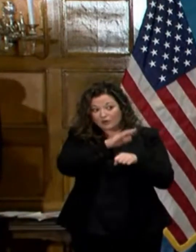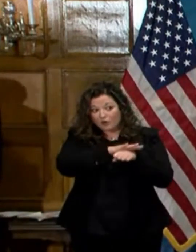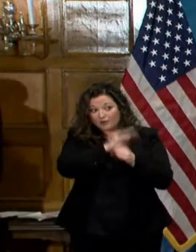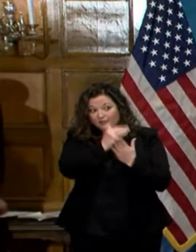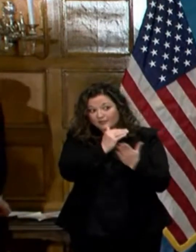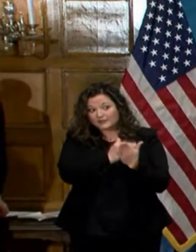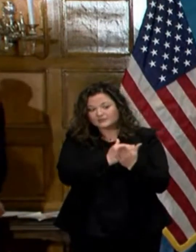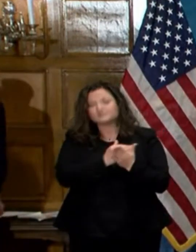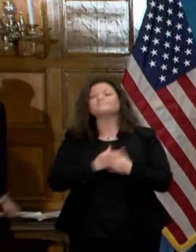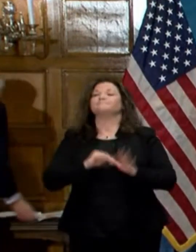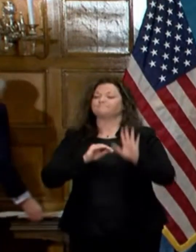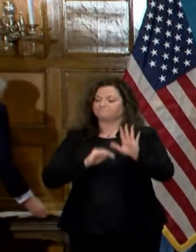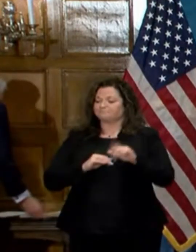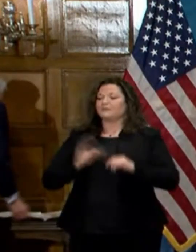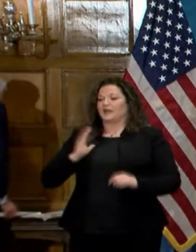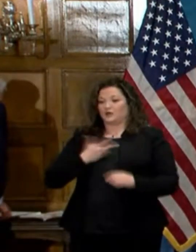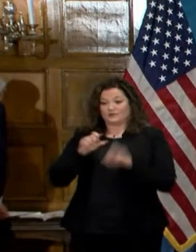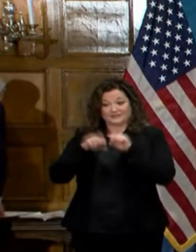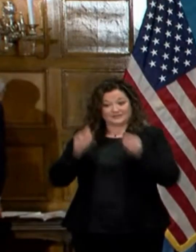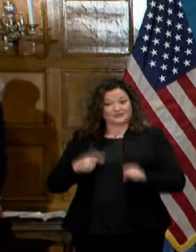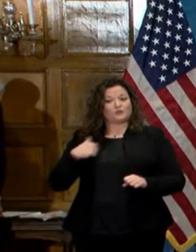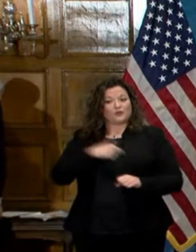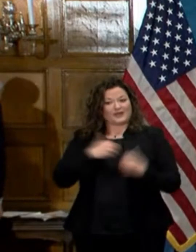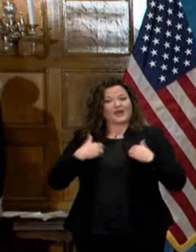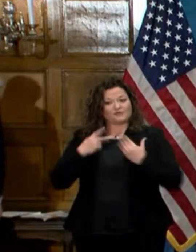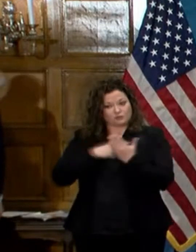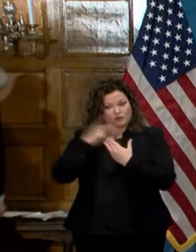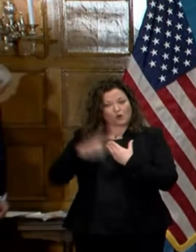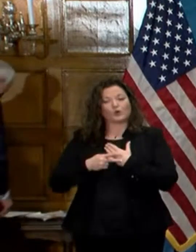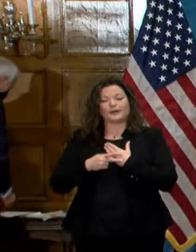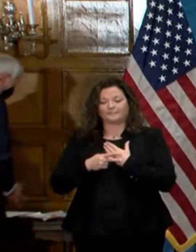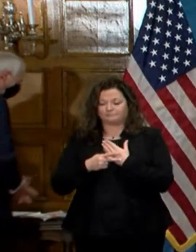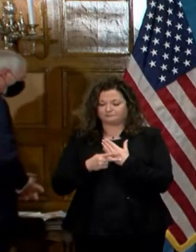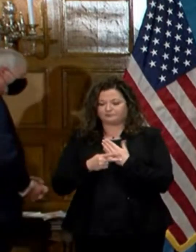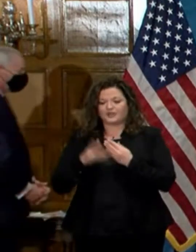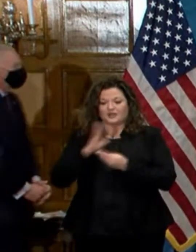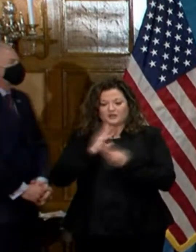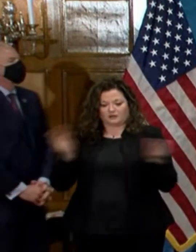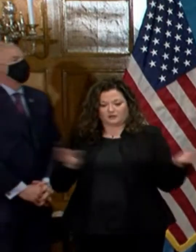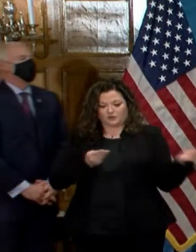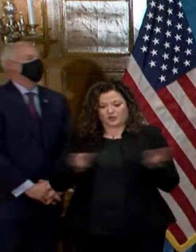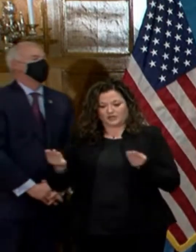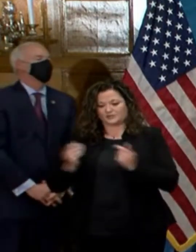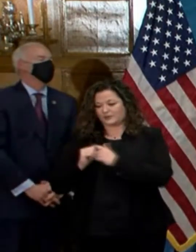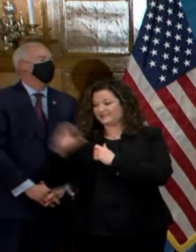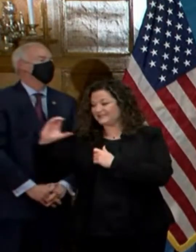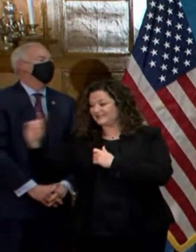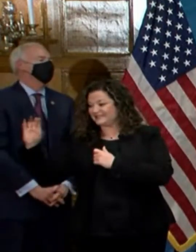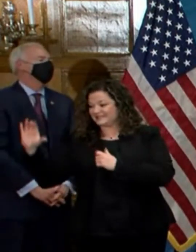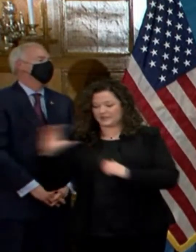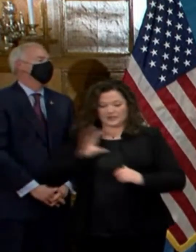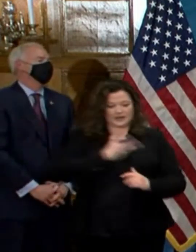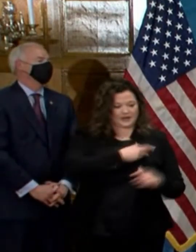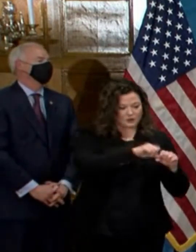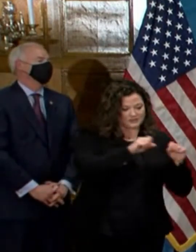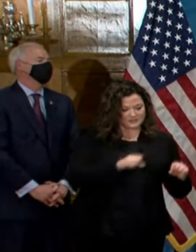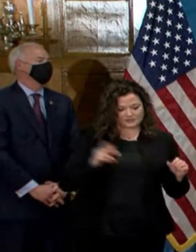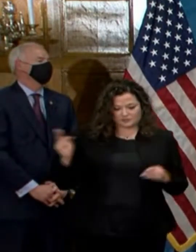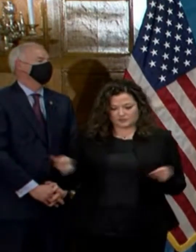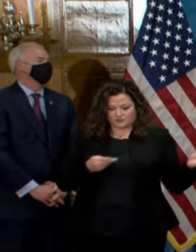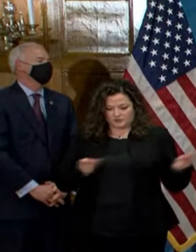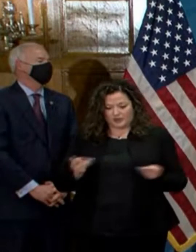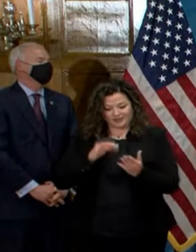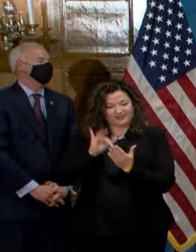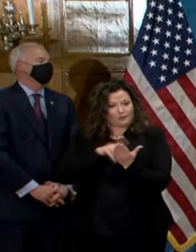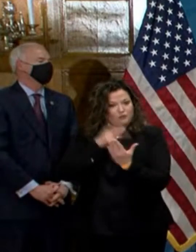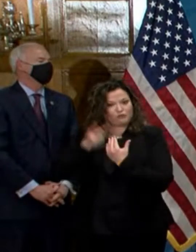the system works is that we have a program that communicates with all our systems in the CDC, and that system